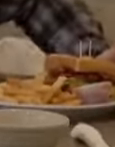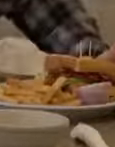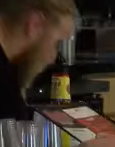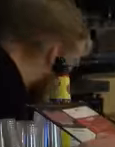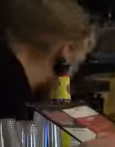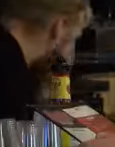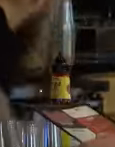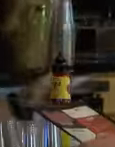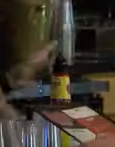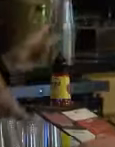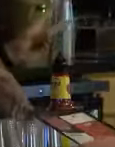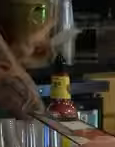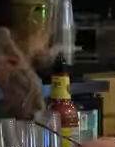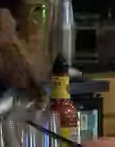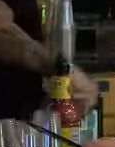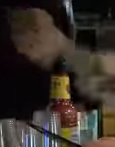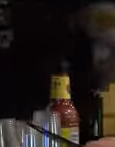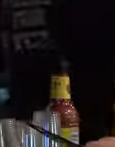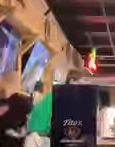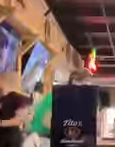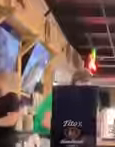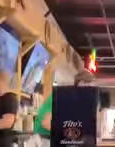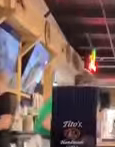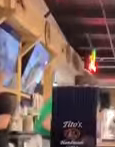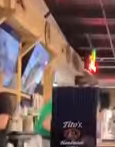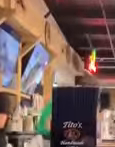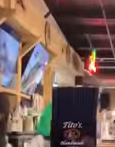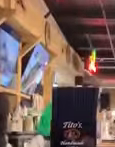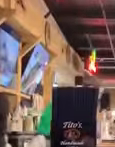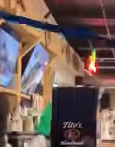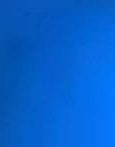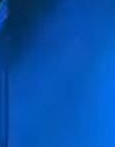service at bars and restaurants and prohibiting any elective surgeries.